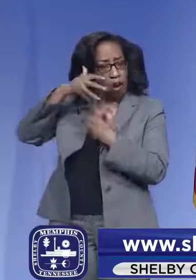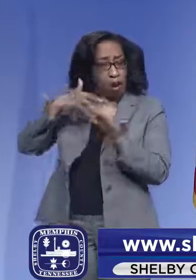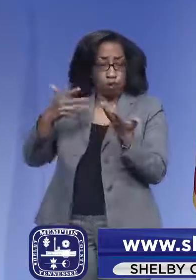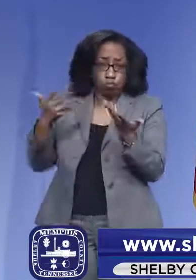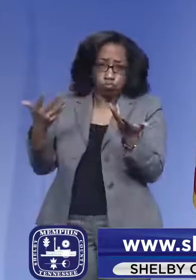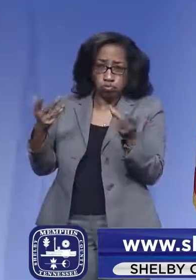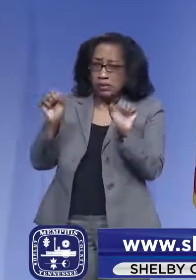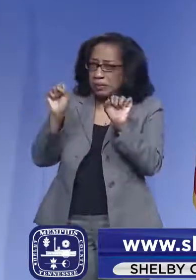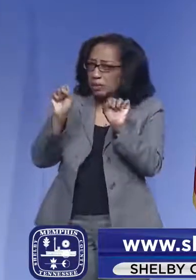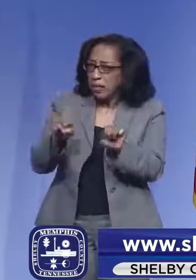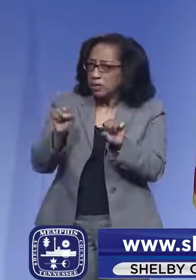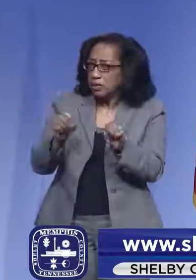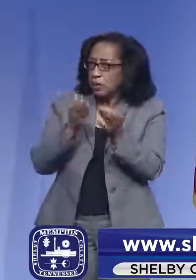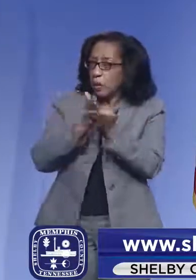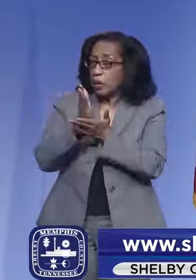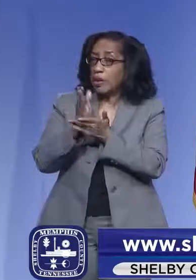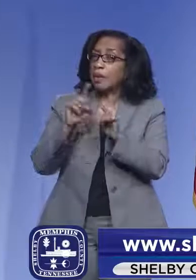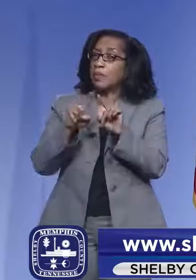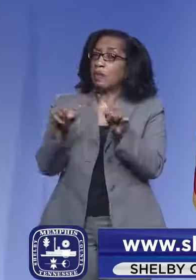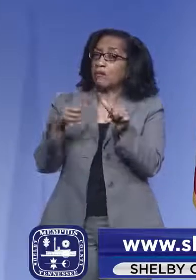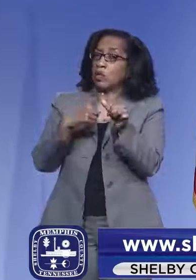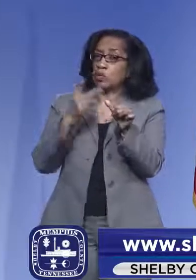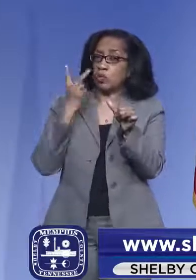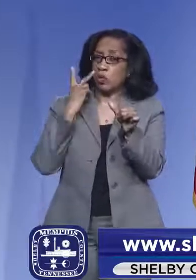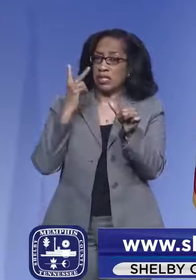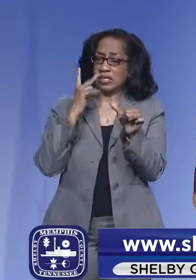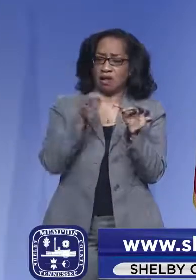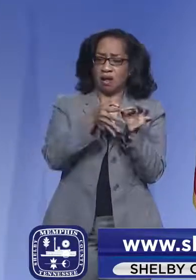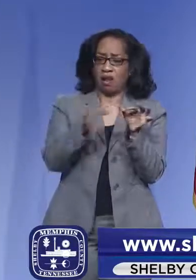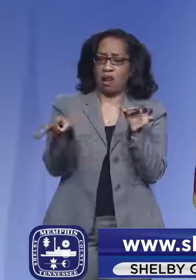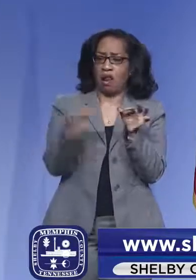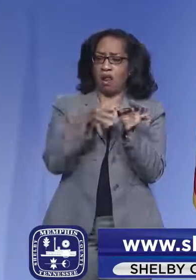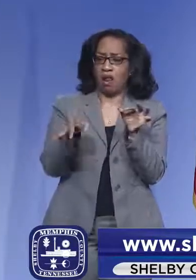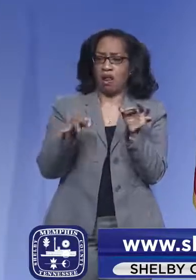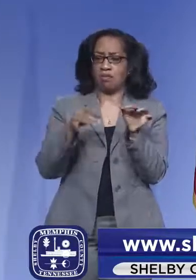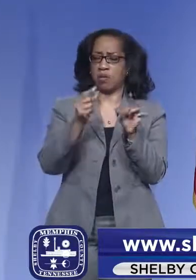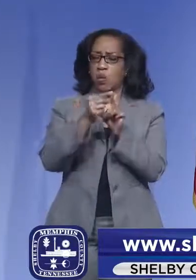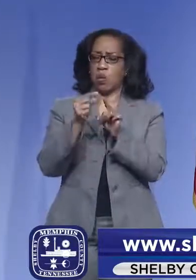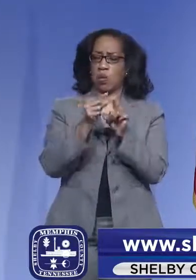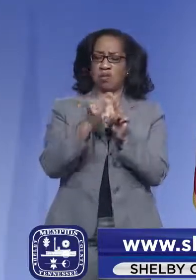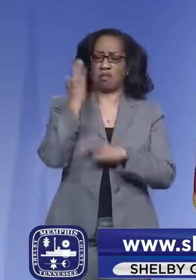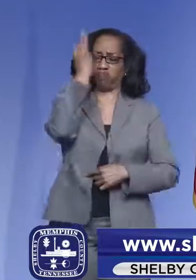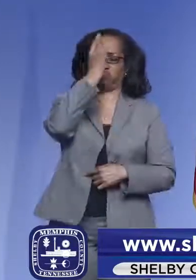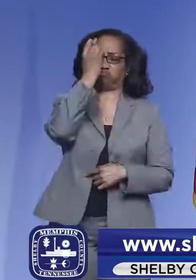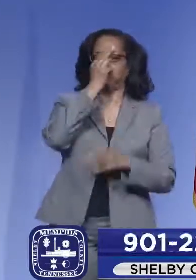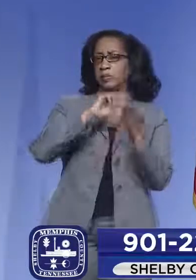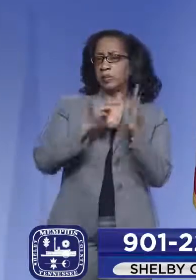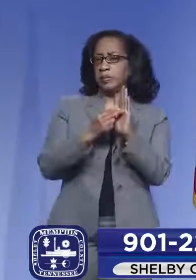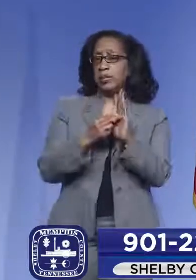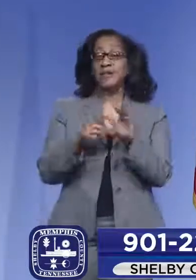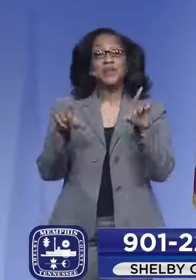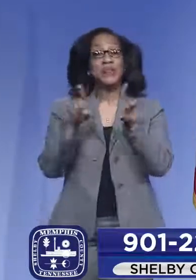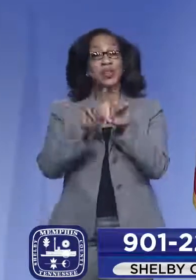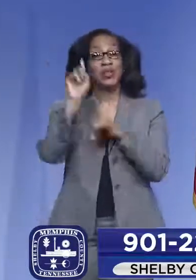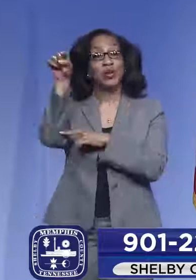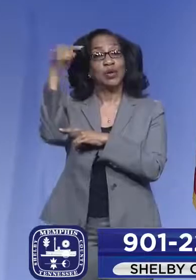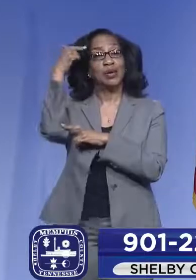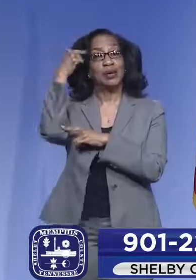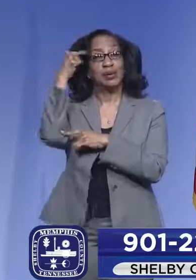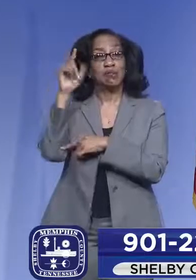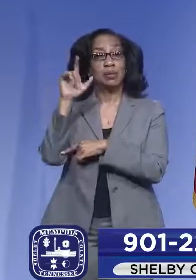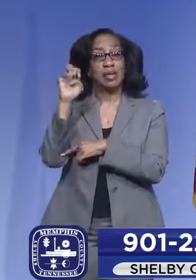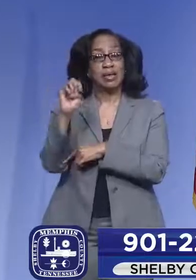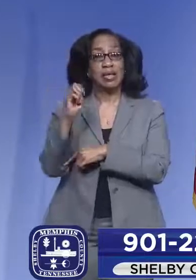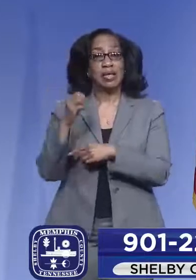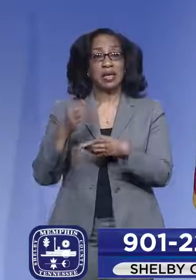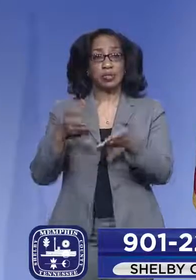but we need to look at that language. We also know that Governor Lee has made a request to the 6 counties.